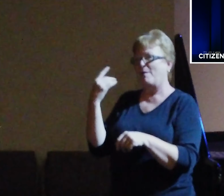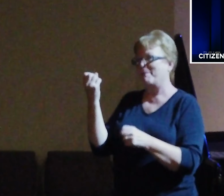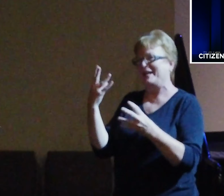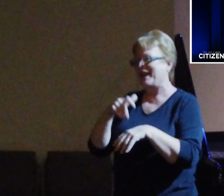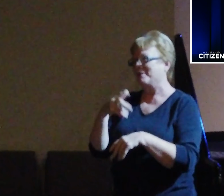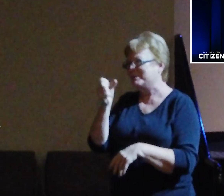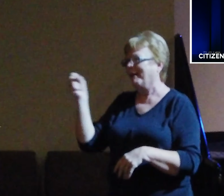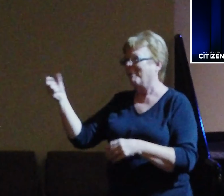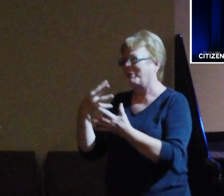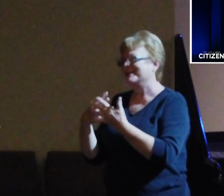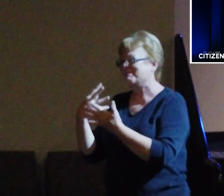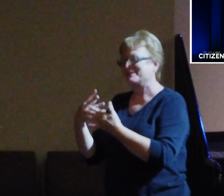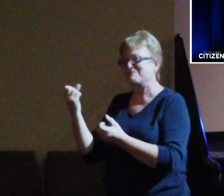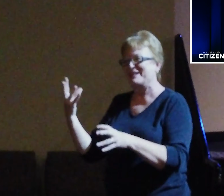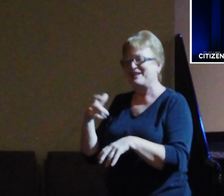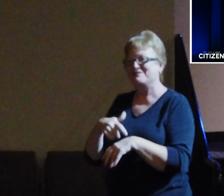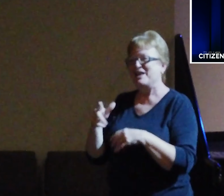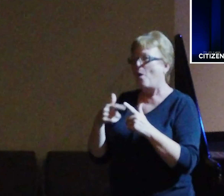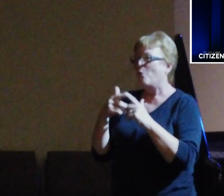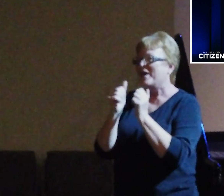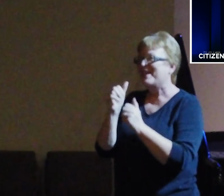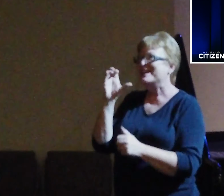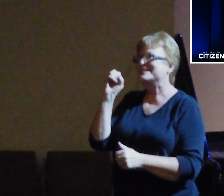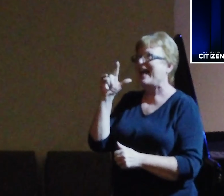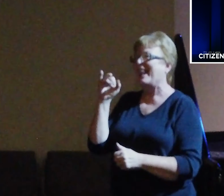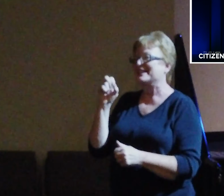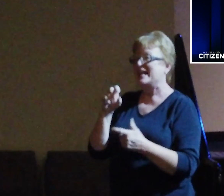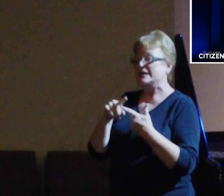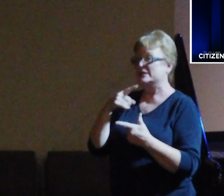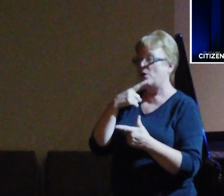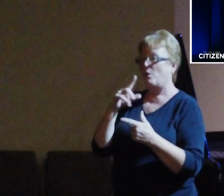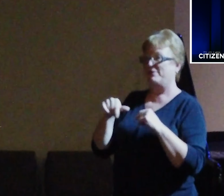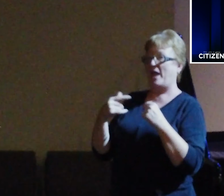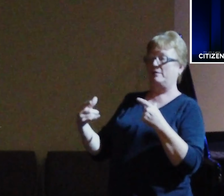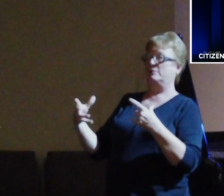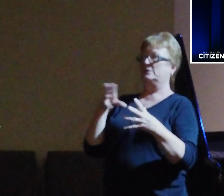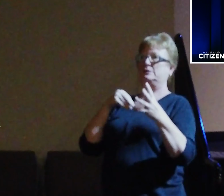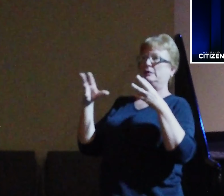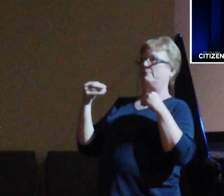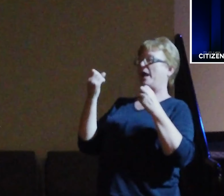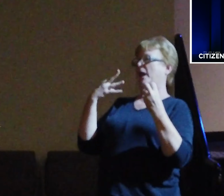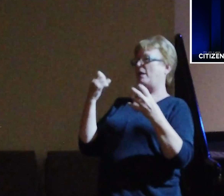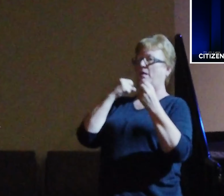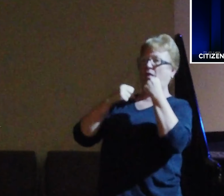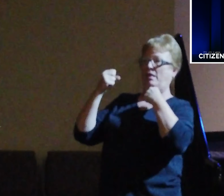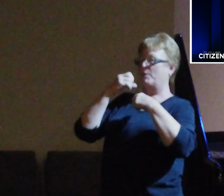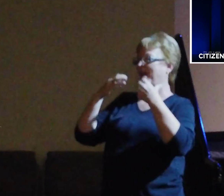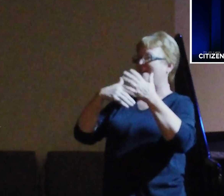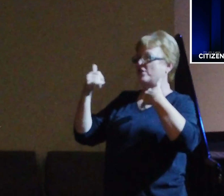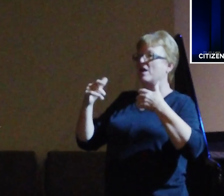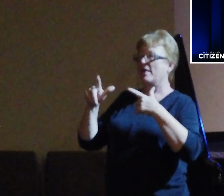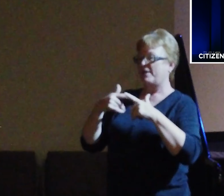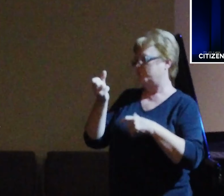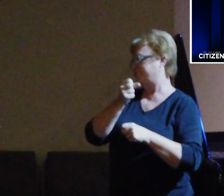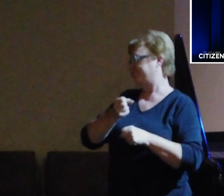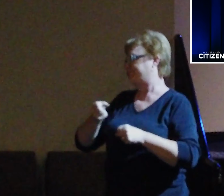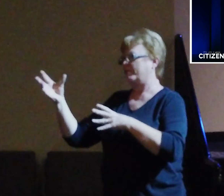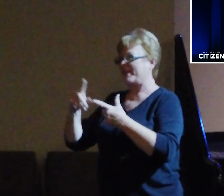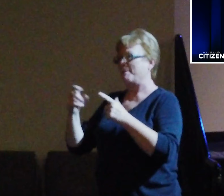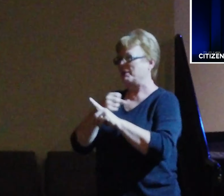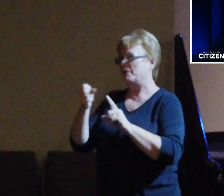time was Silas in Philippi. And it says, when they had inflicted many blows upon them, they threw them into prison. So they